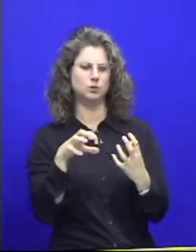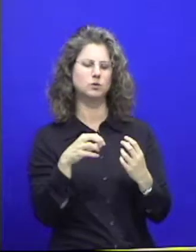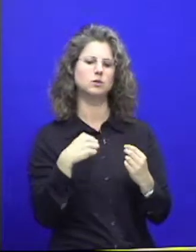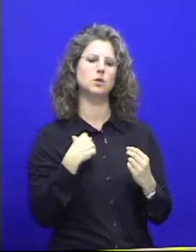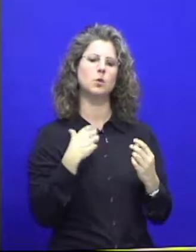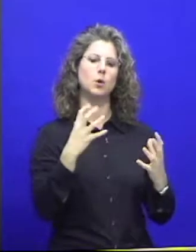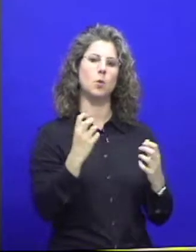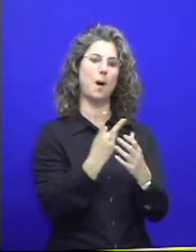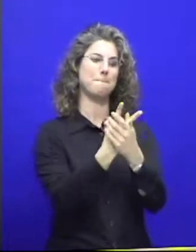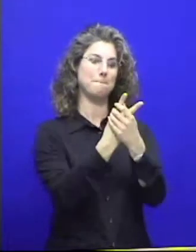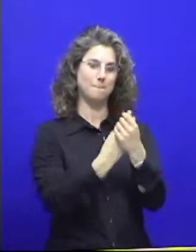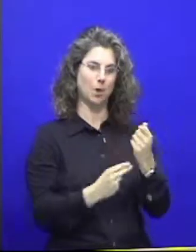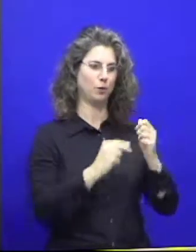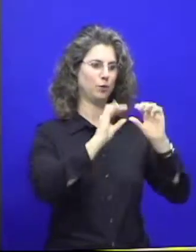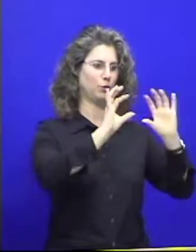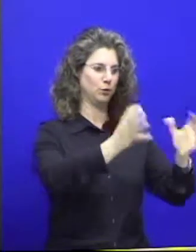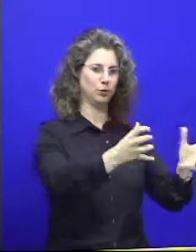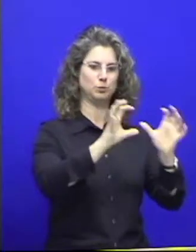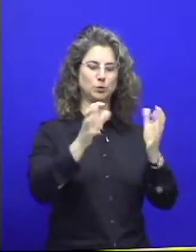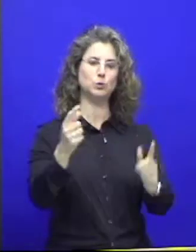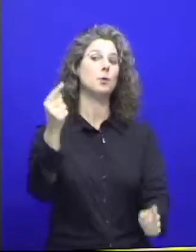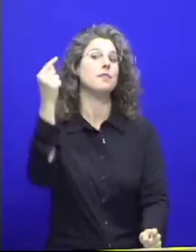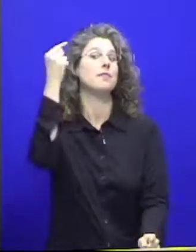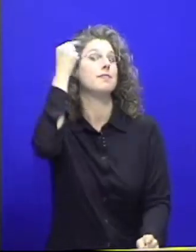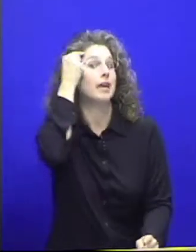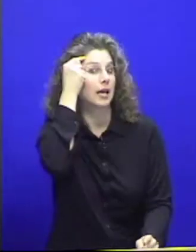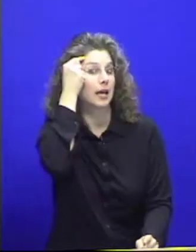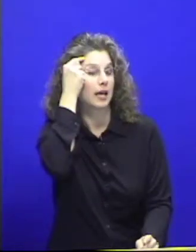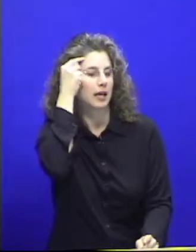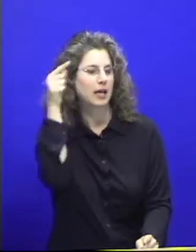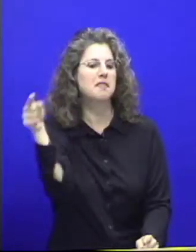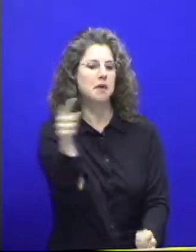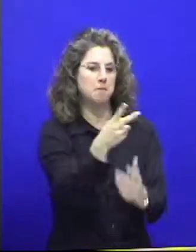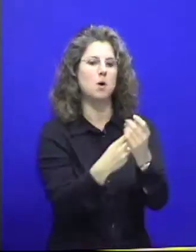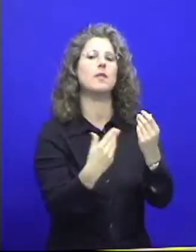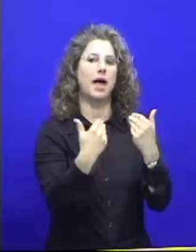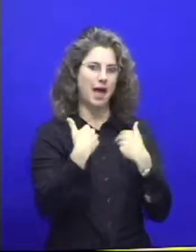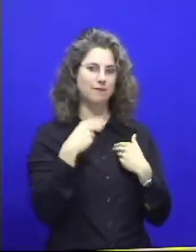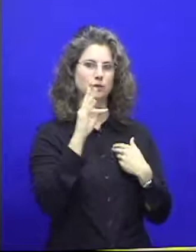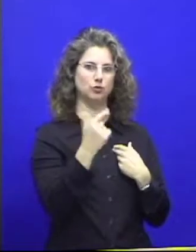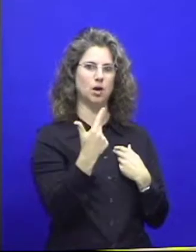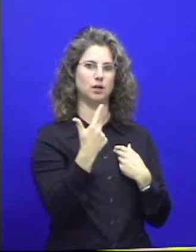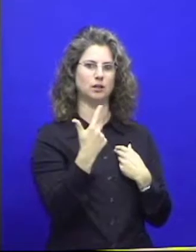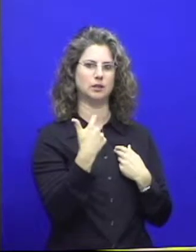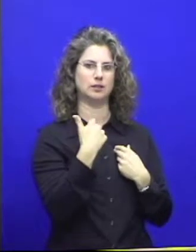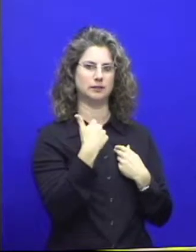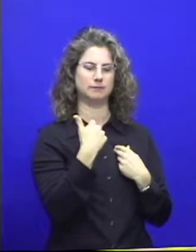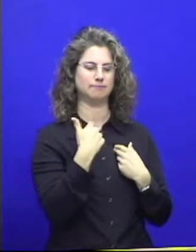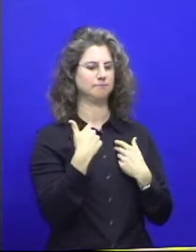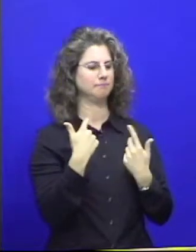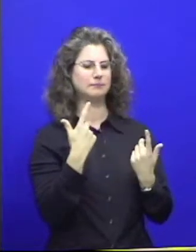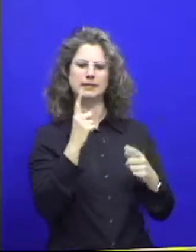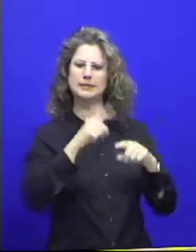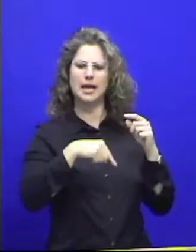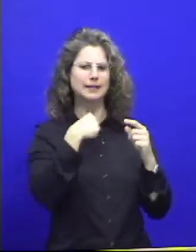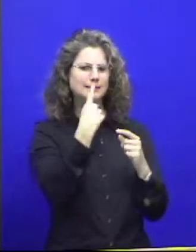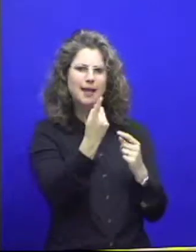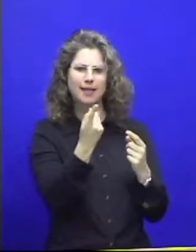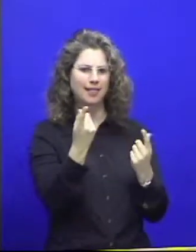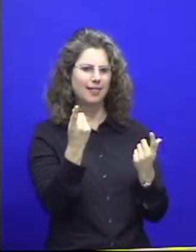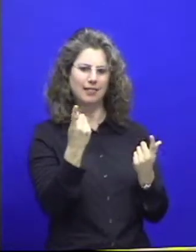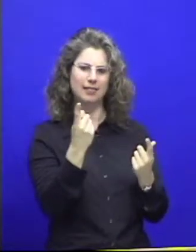want both groups to think they've had the benefit of this new drug, because that way they both bring the value